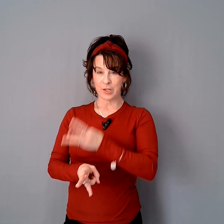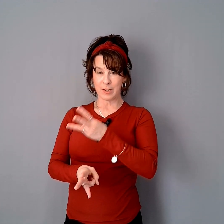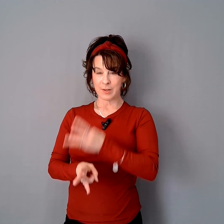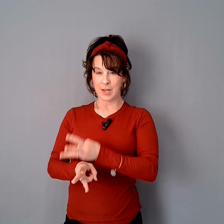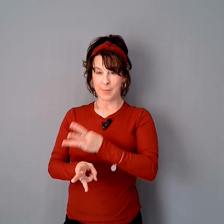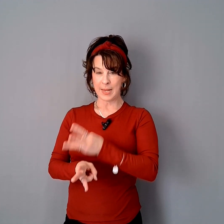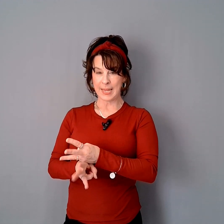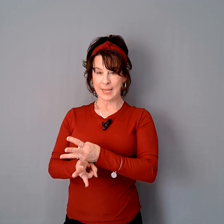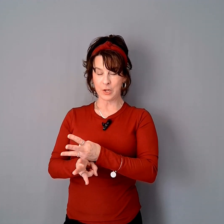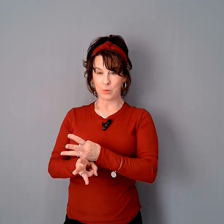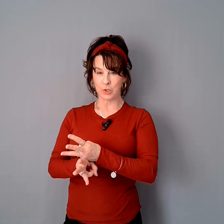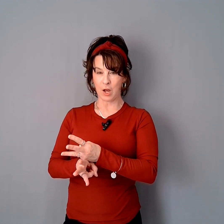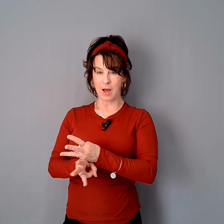action dominant hand on top,